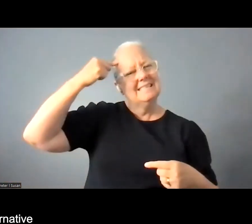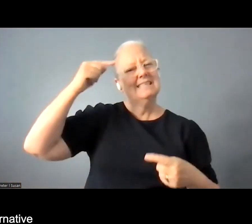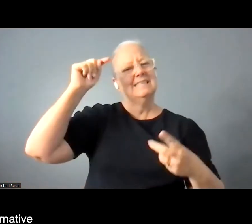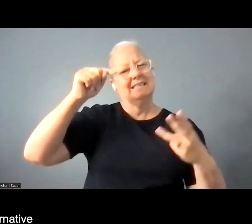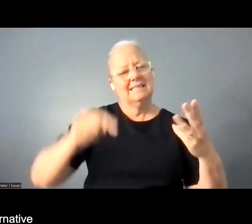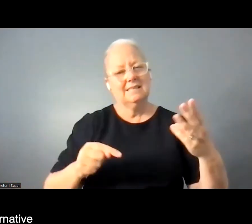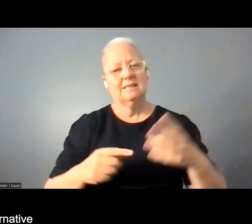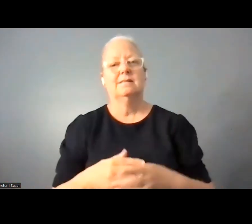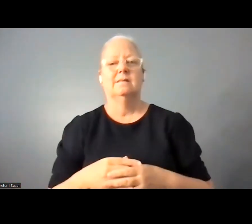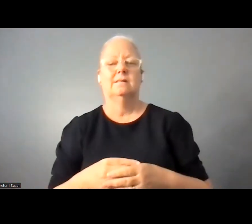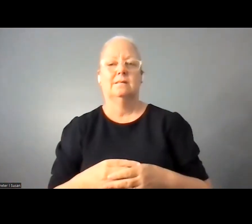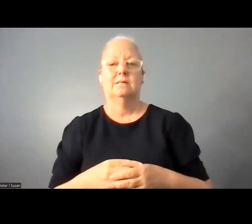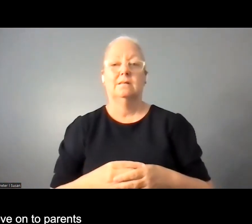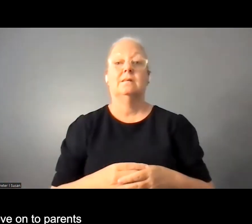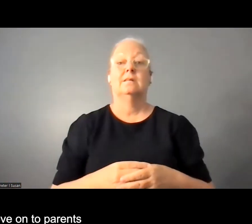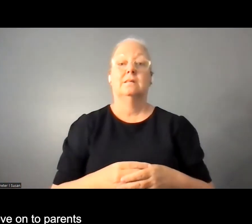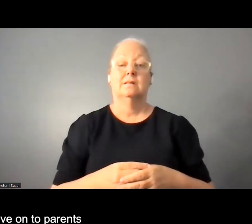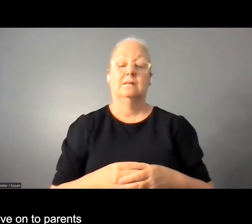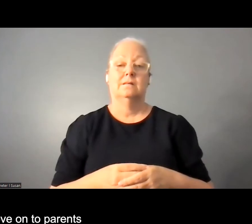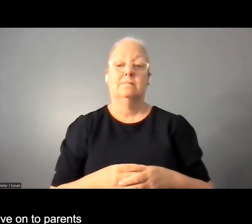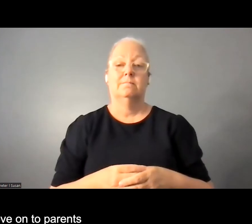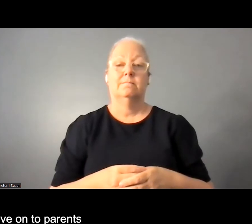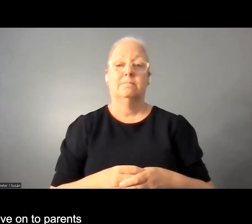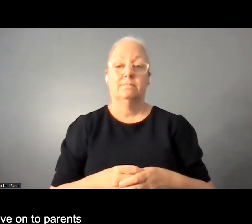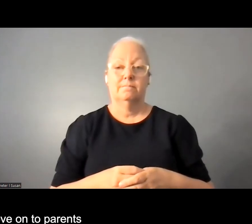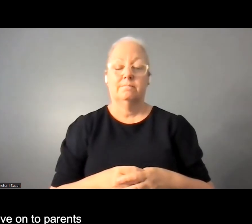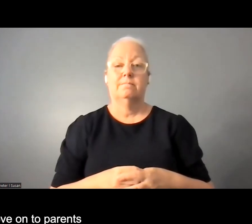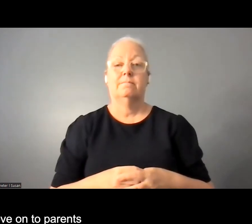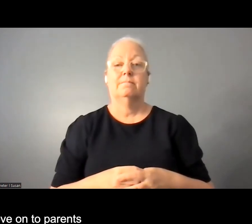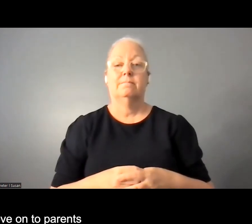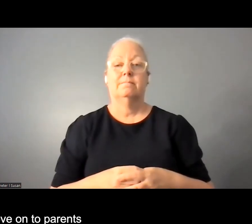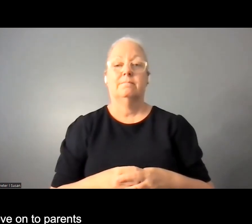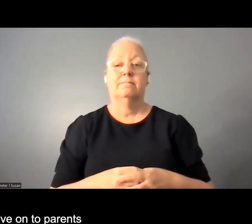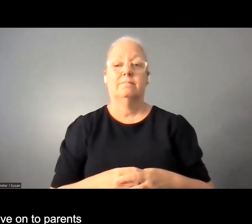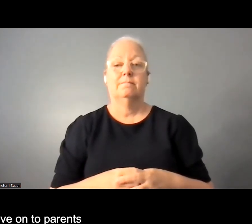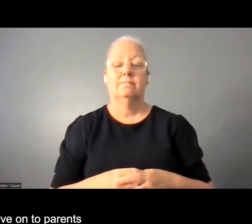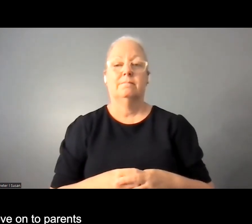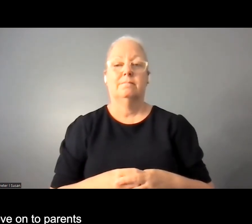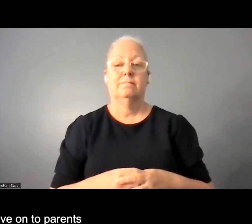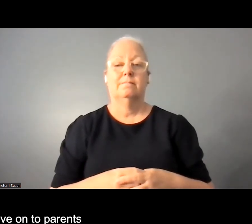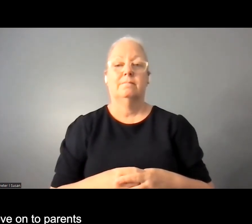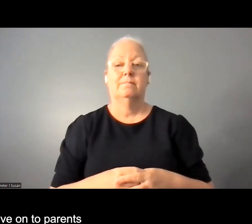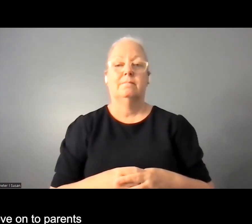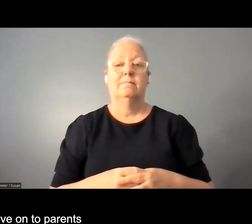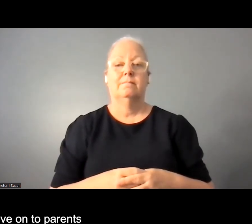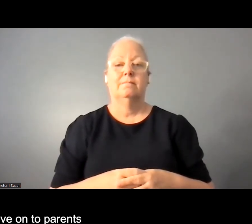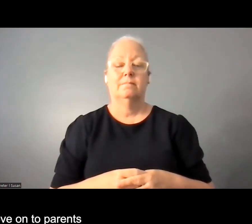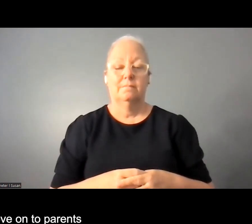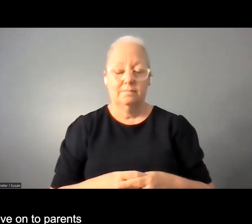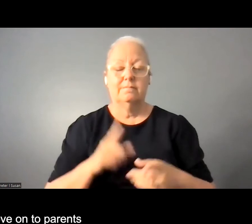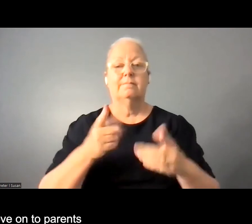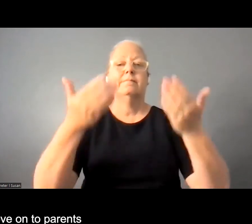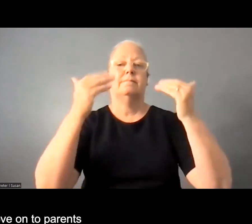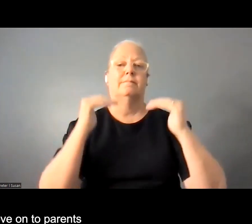of the world as well um right so um then we move on to appearance